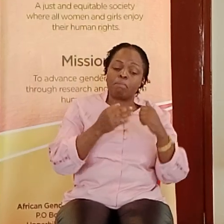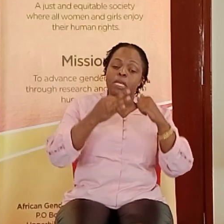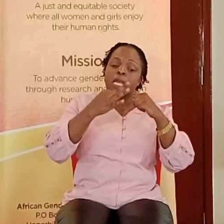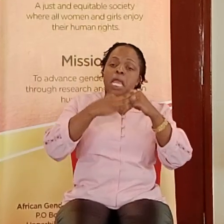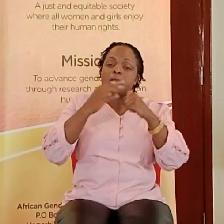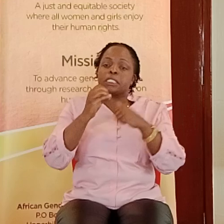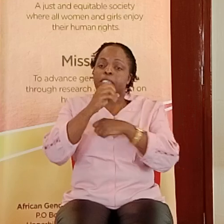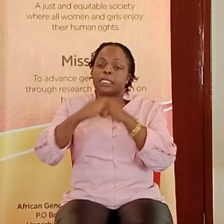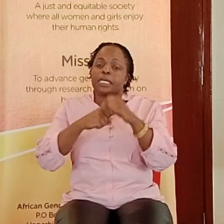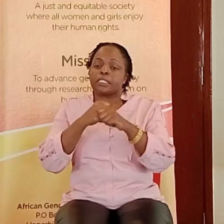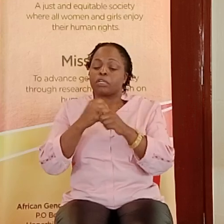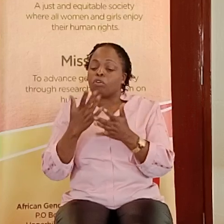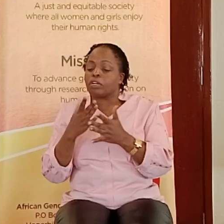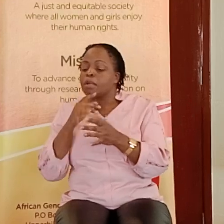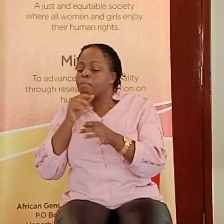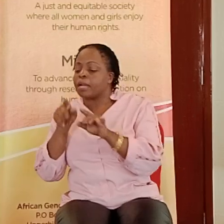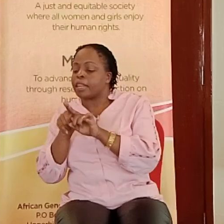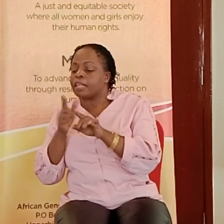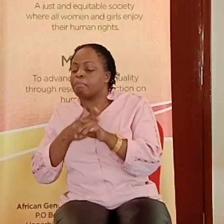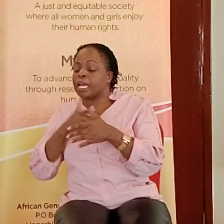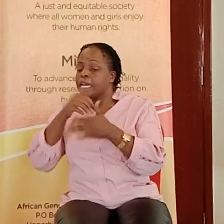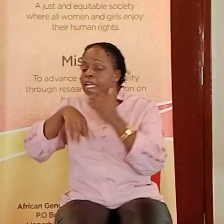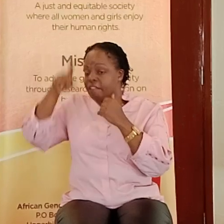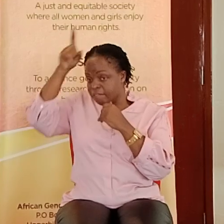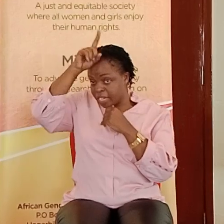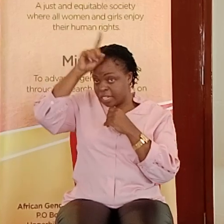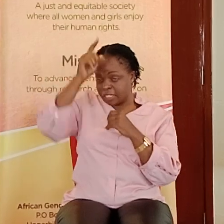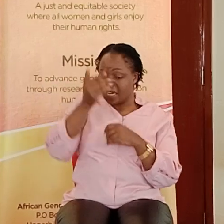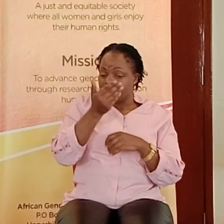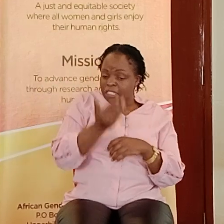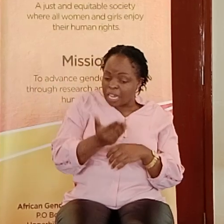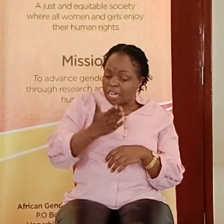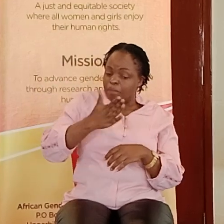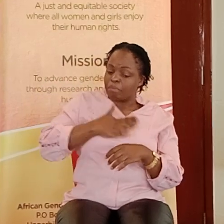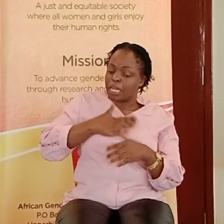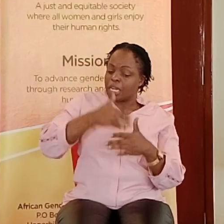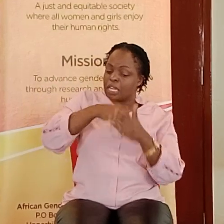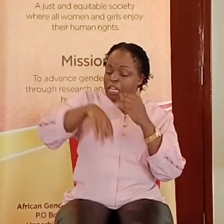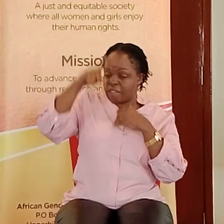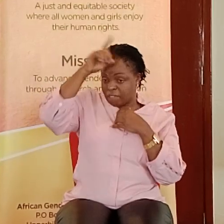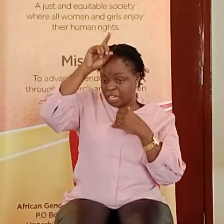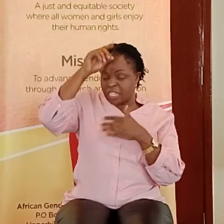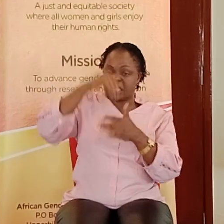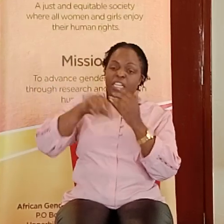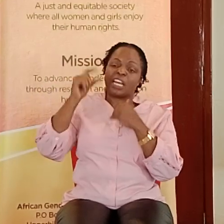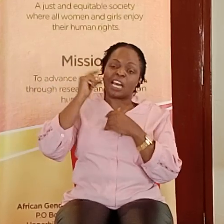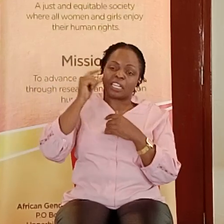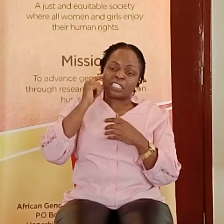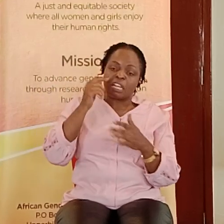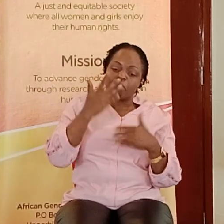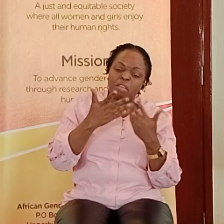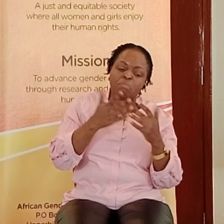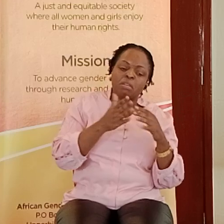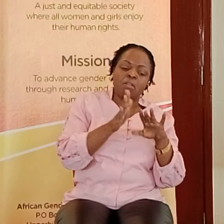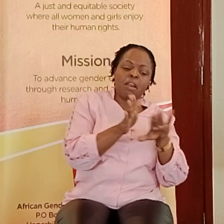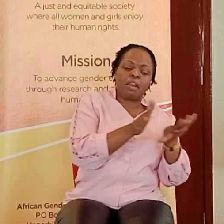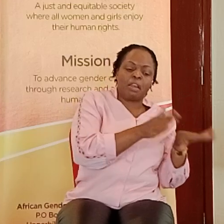brother in the village? Is it going to serve my child who is in the village in Garissa, who has probably been left behind for many